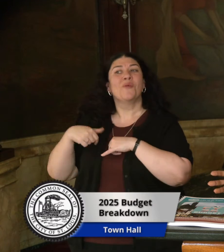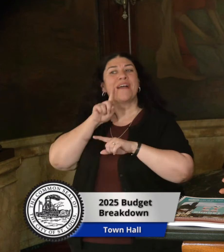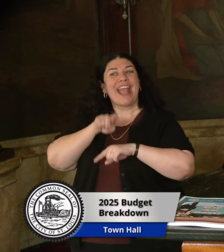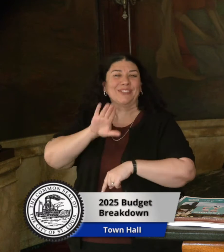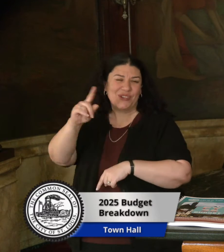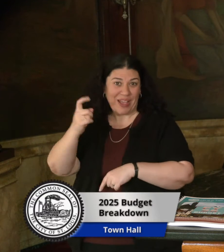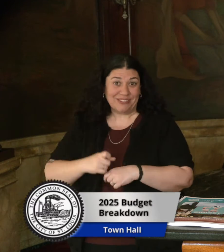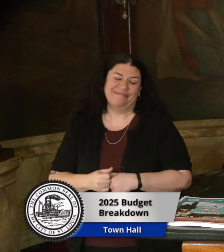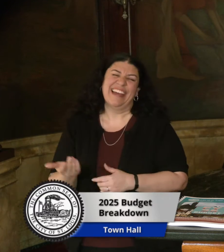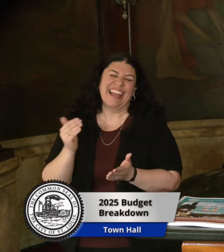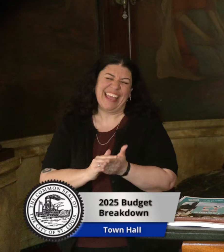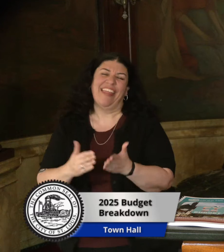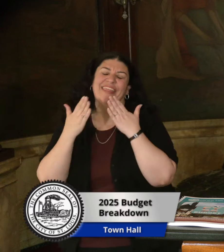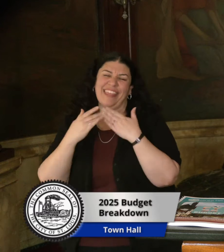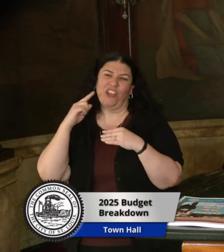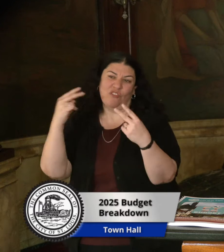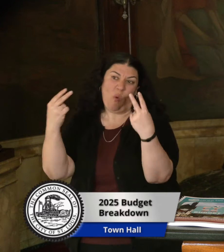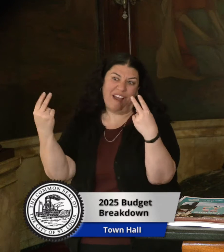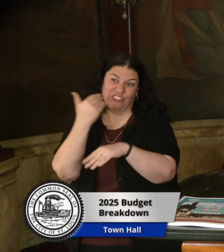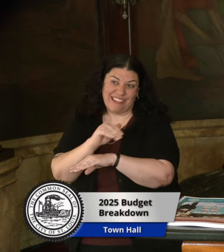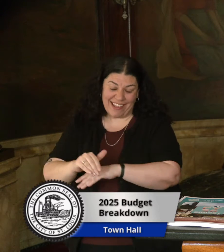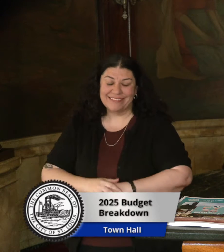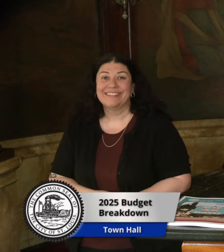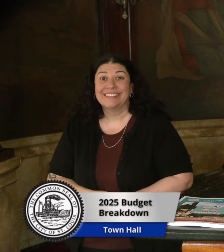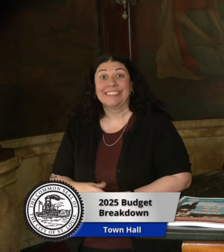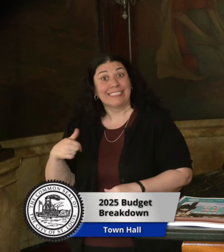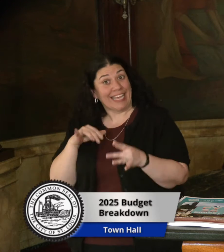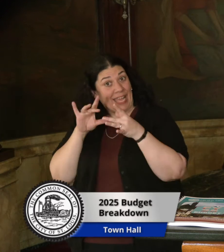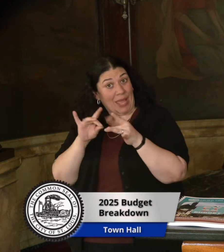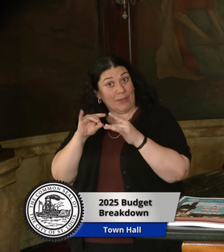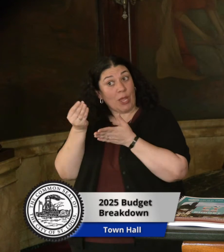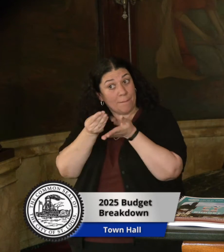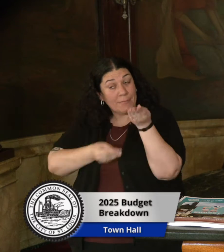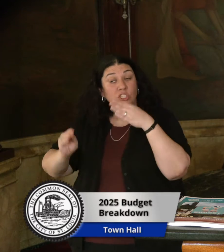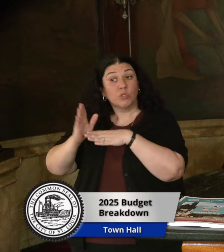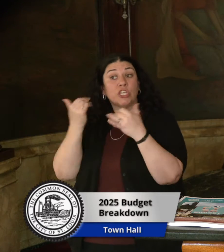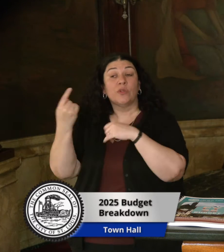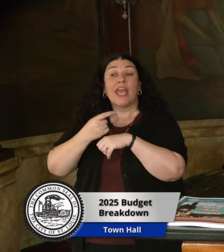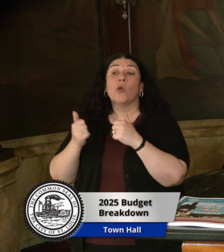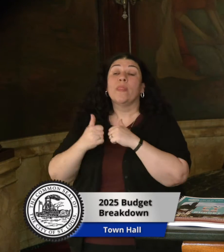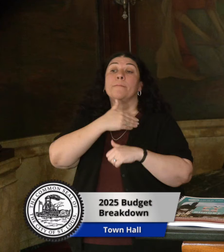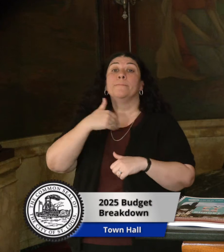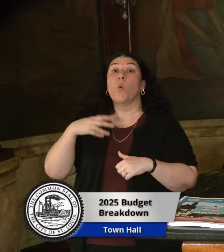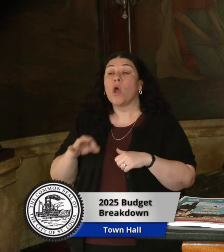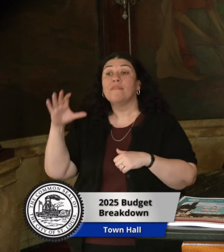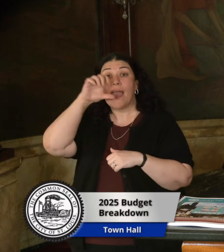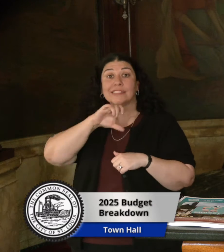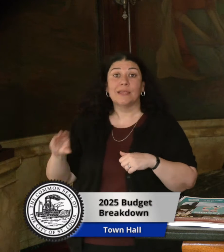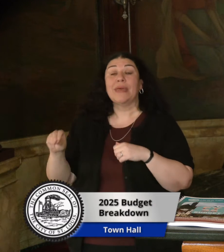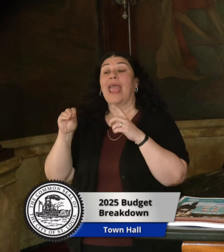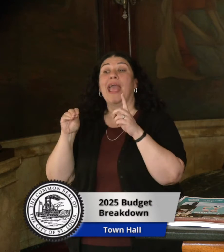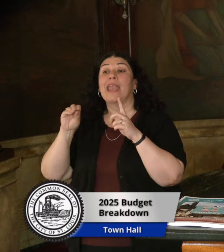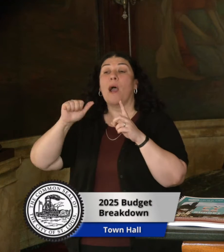thank you for tuning in. As I mentioned, the budget was shared today with the Board of Estimate and Apportionment, also called